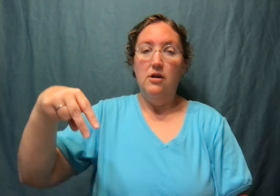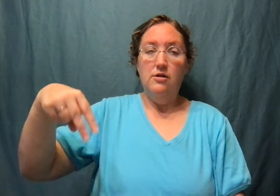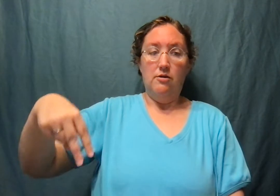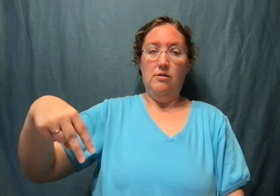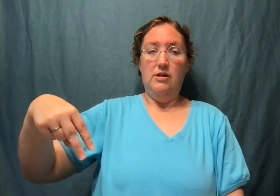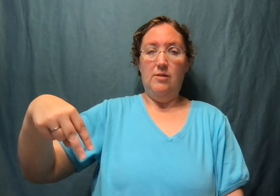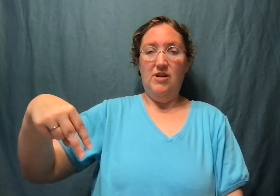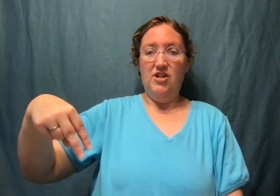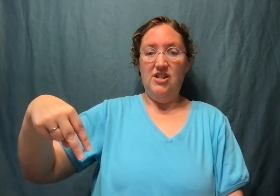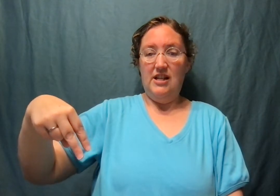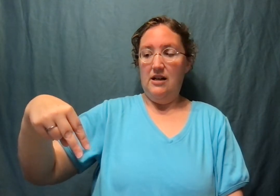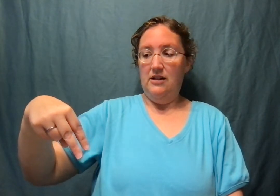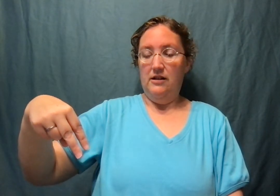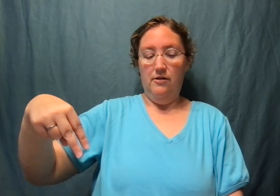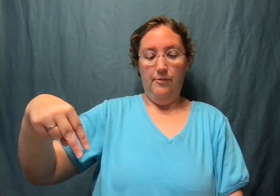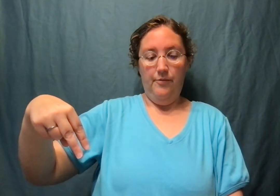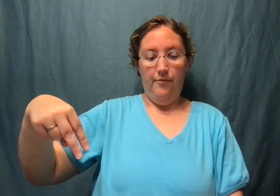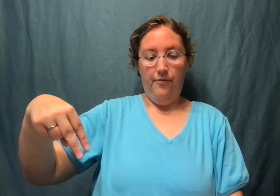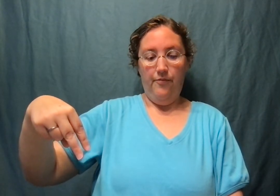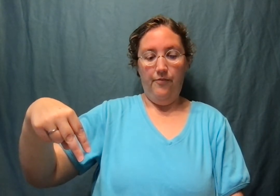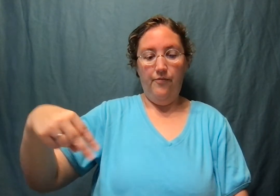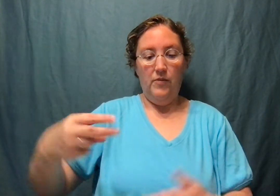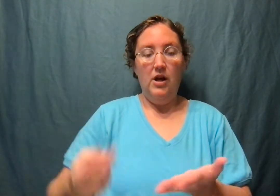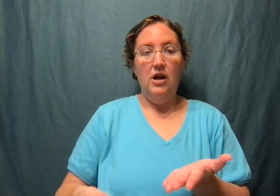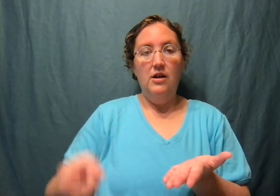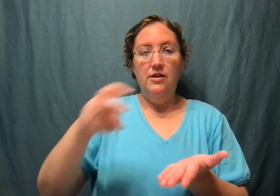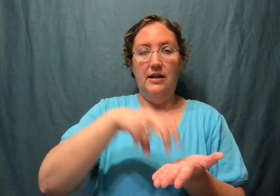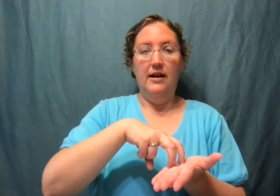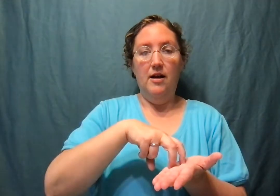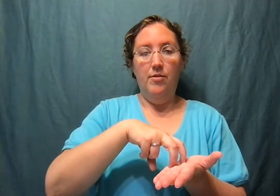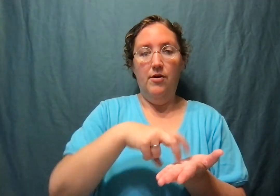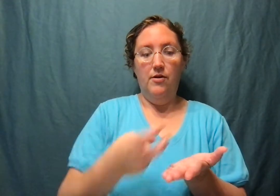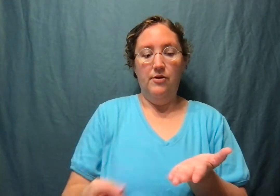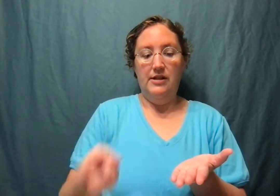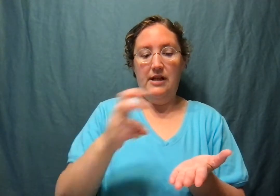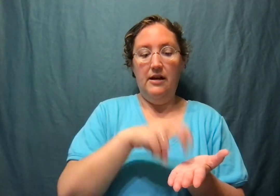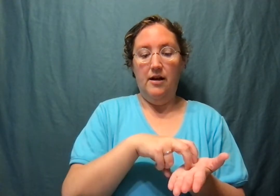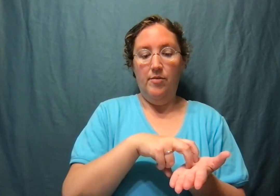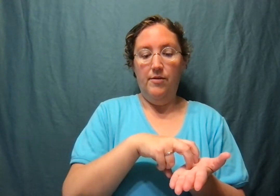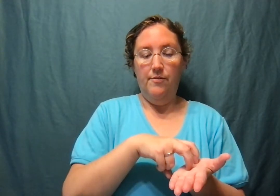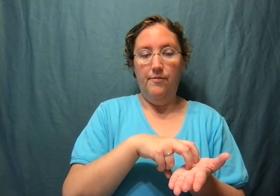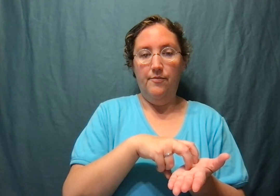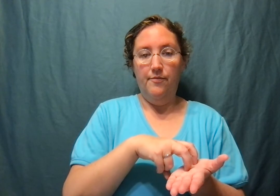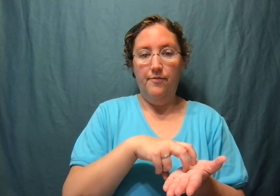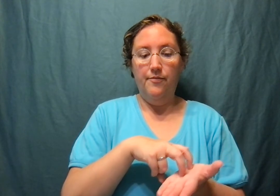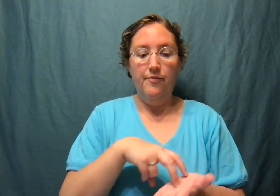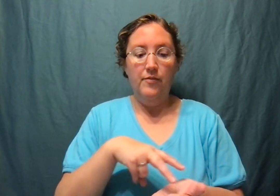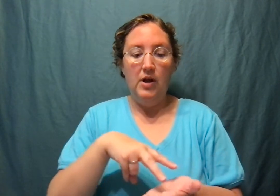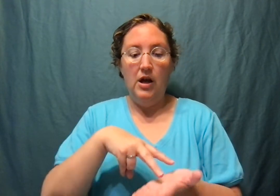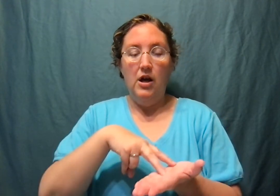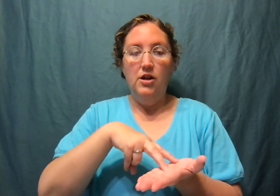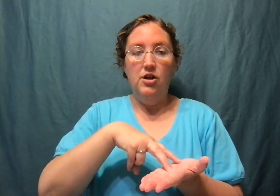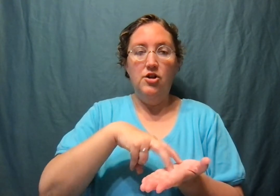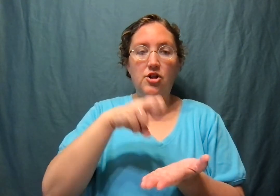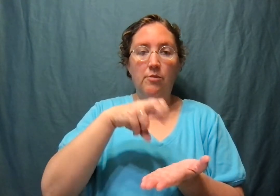So somebody just standing there, to get up or to stand up, to jump,